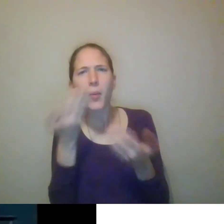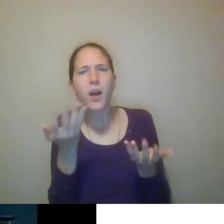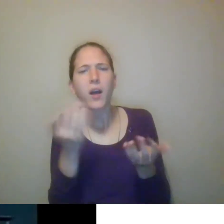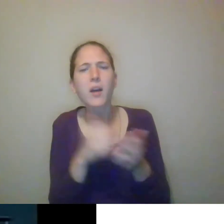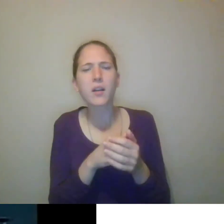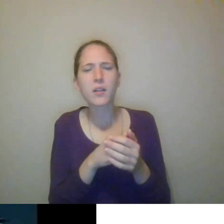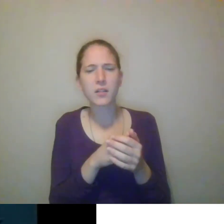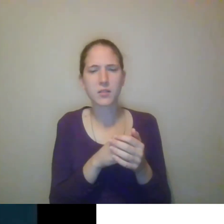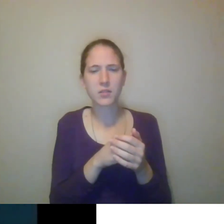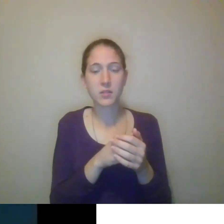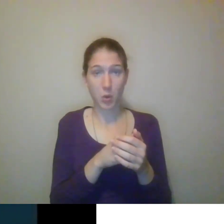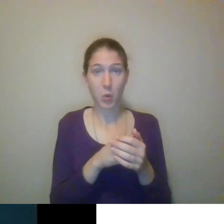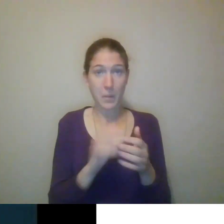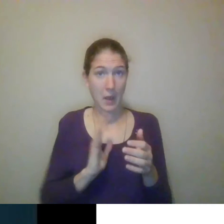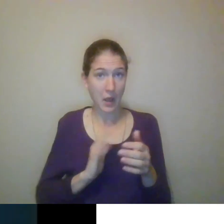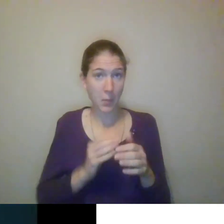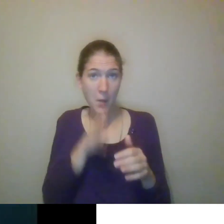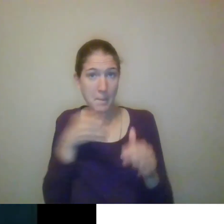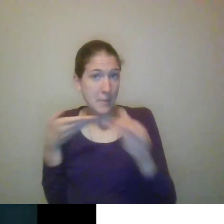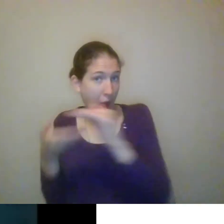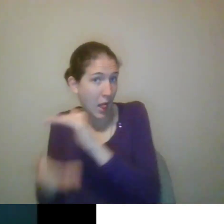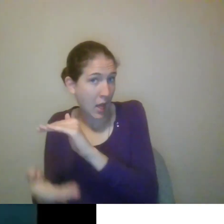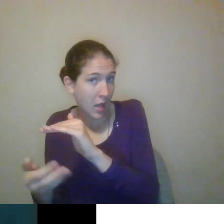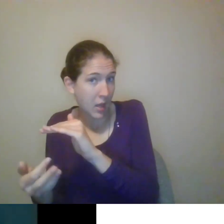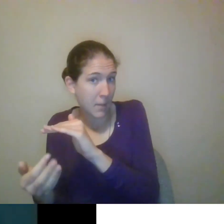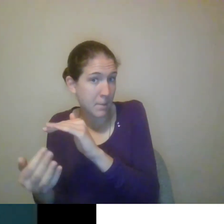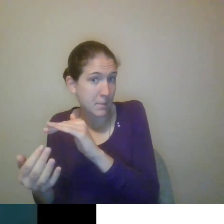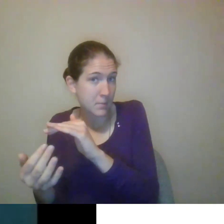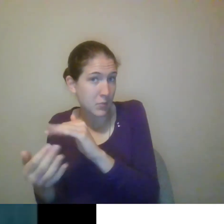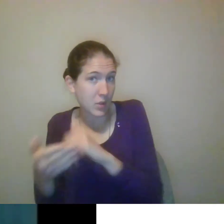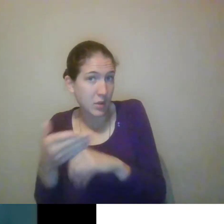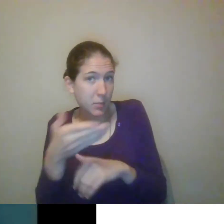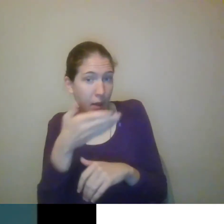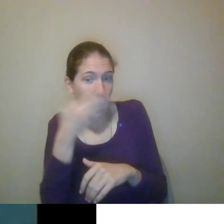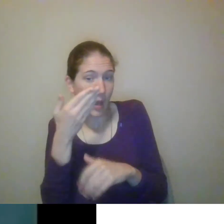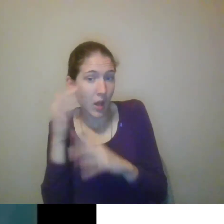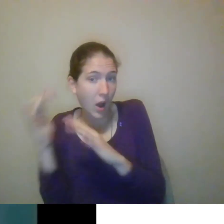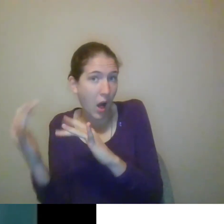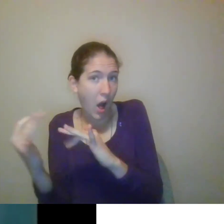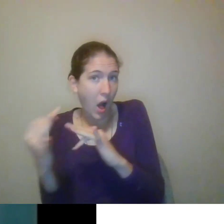What do you when you smell that turkey cooking? What are you smelling?